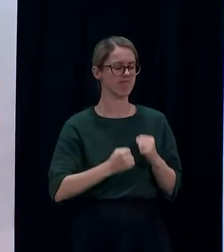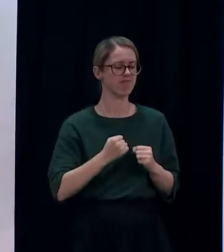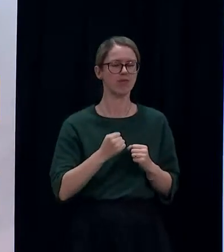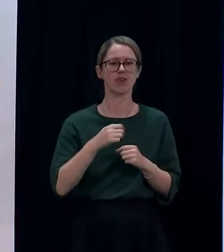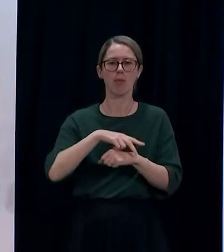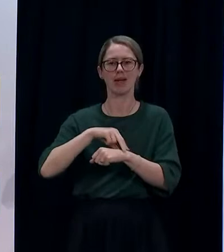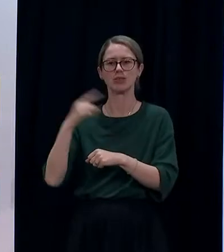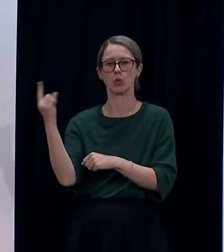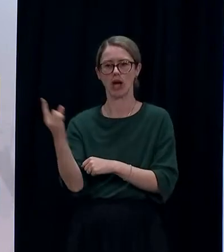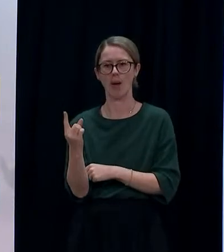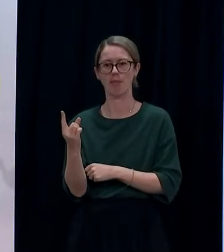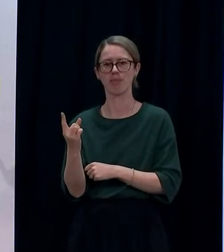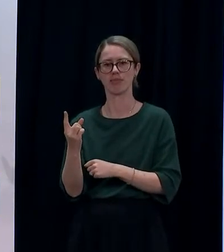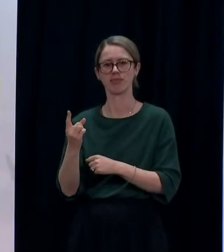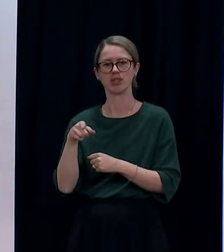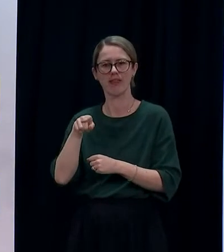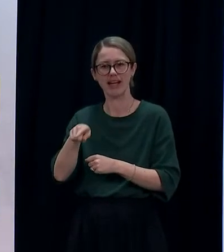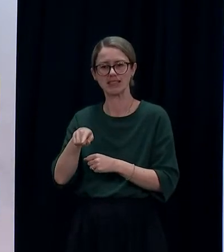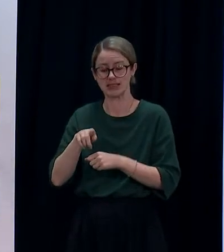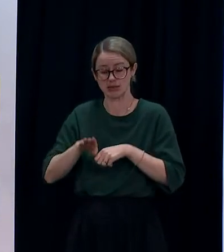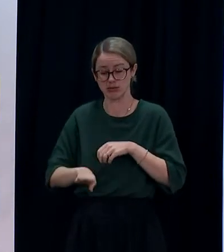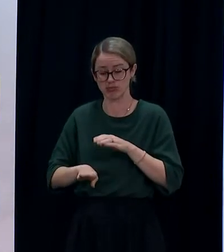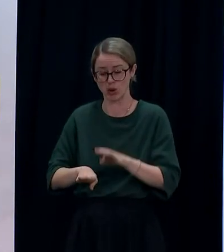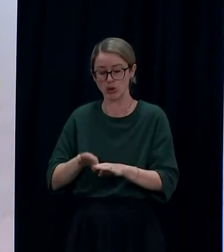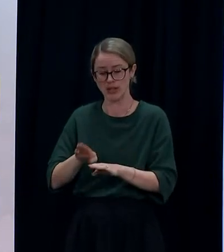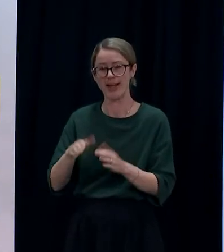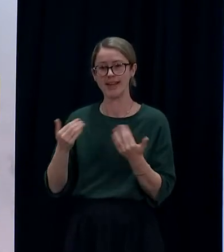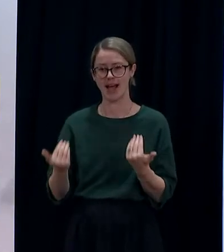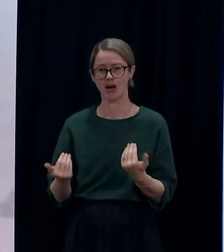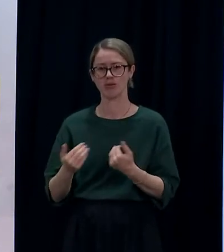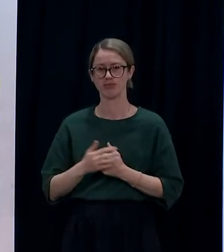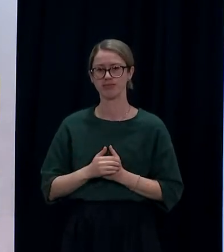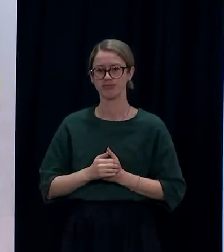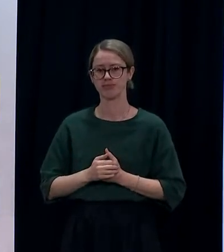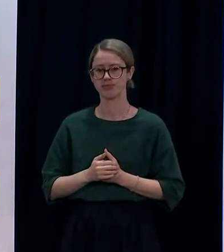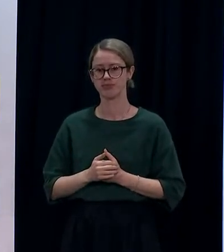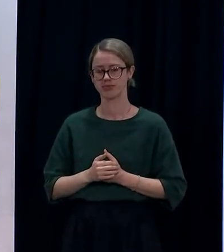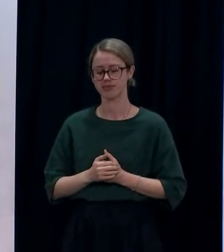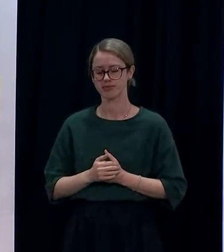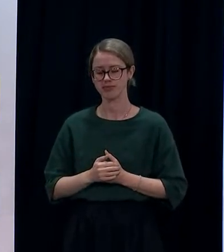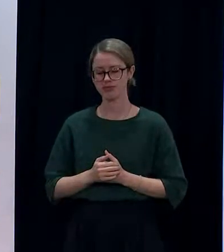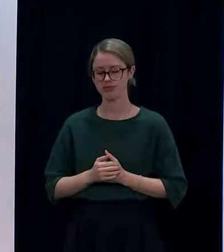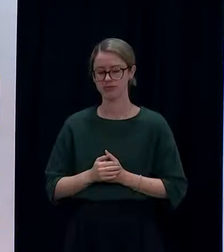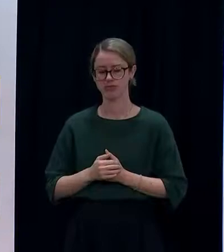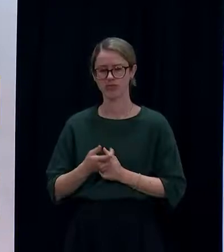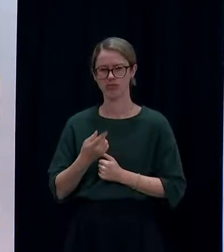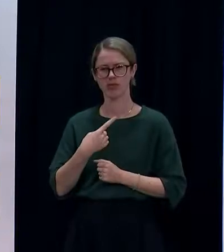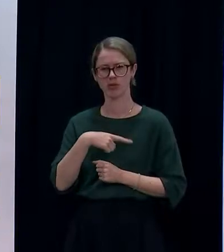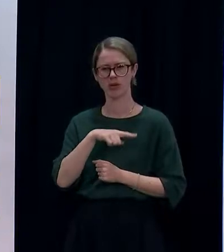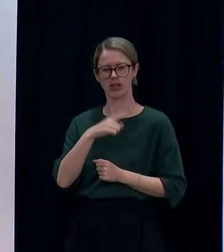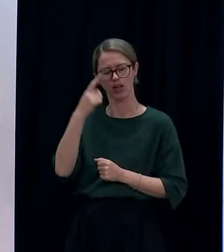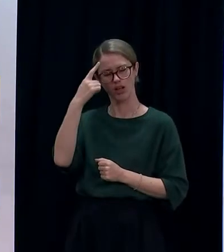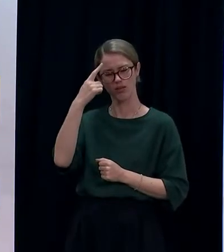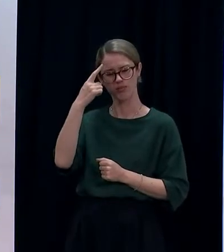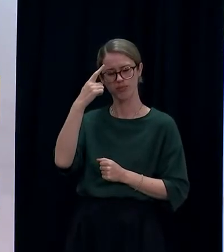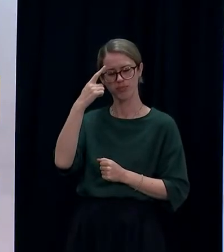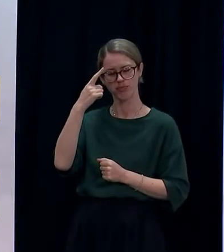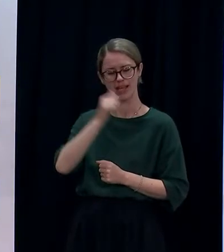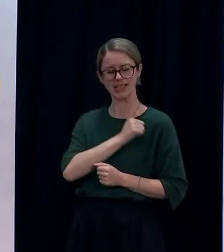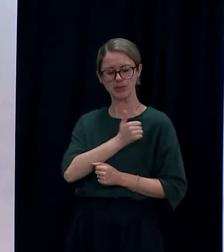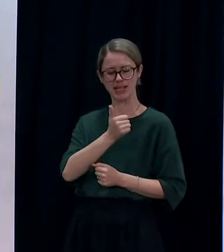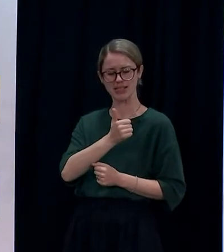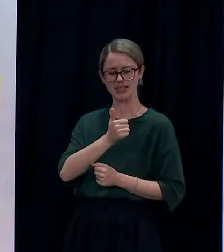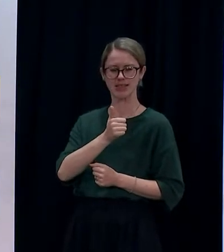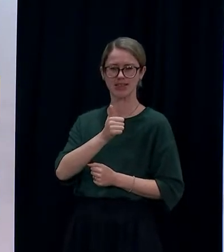and otherwise the matter is dealt with from there. So that process is in place now. We have had an expectation on the airports and on